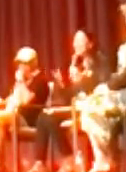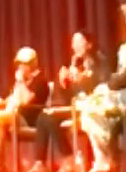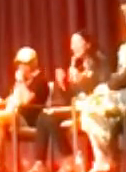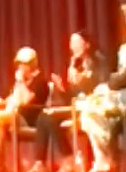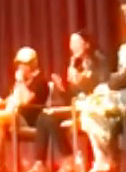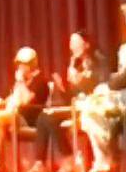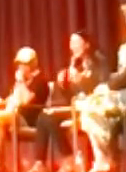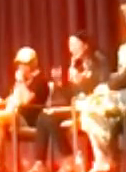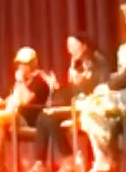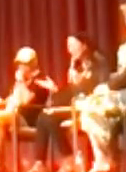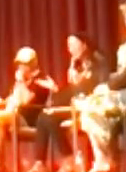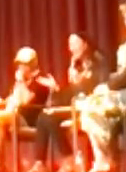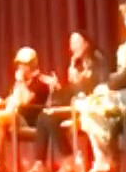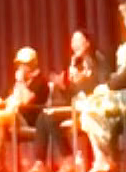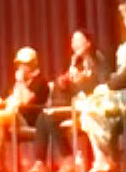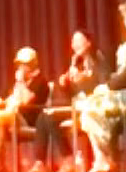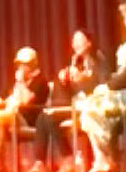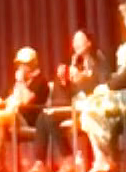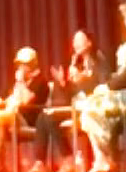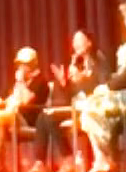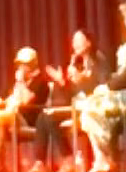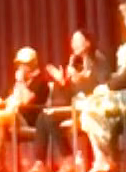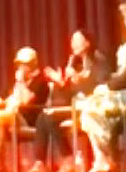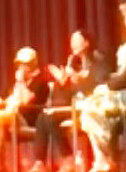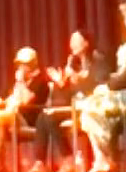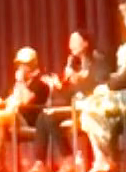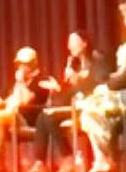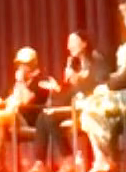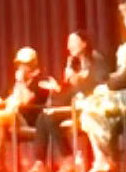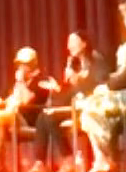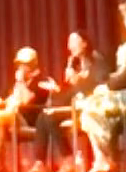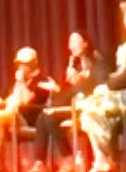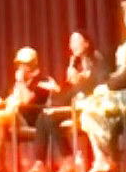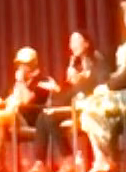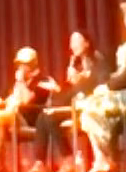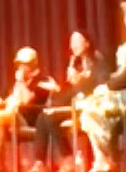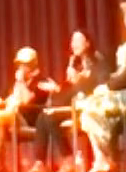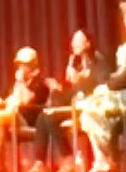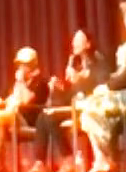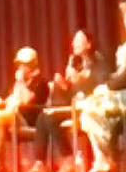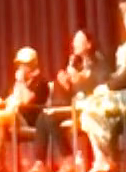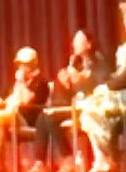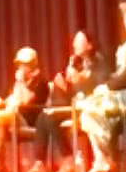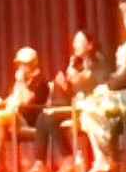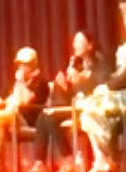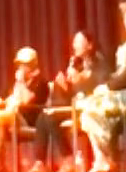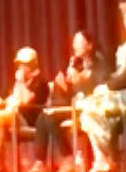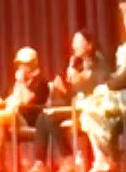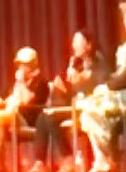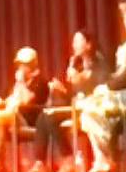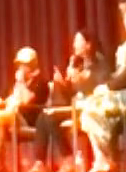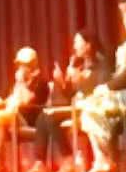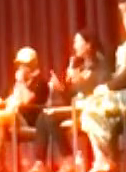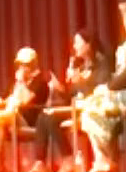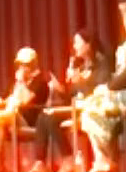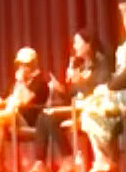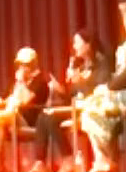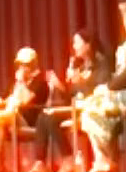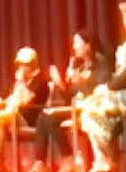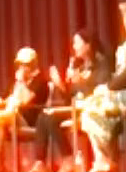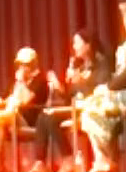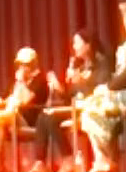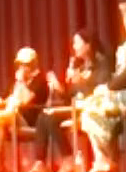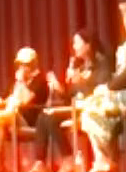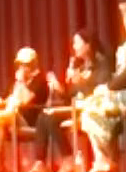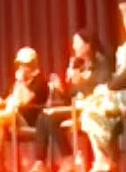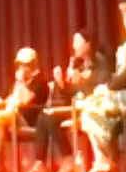happening, and we navigate that and support, and it's changing our processes and models of how we work. And one of the things I'm most proud of, I'm not there yet,